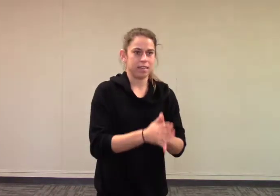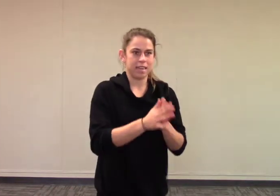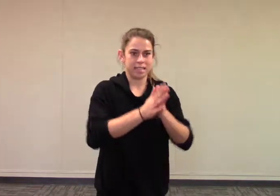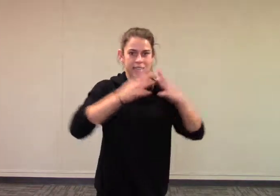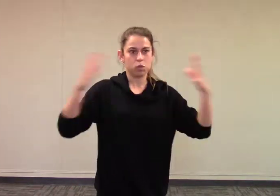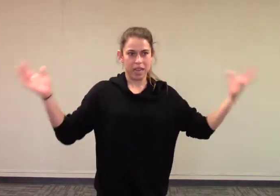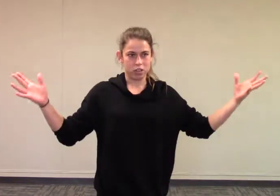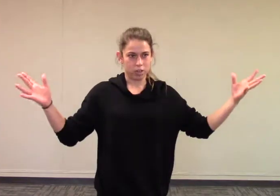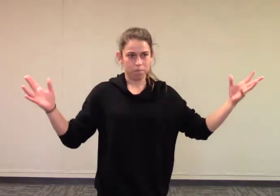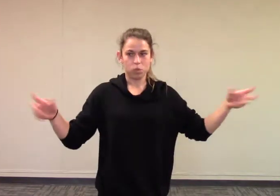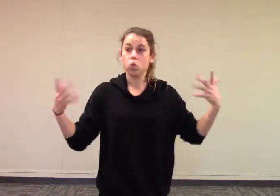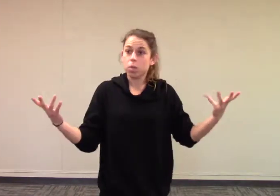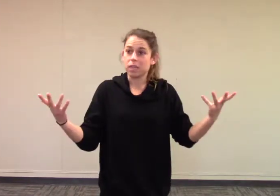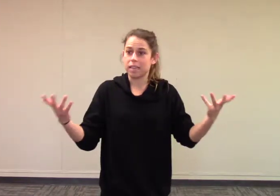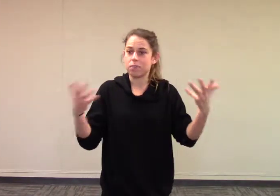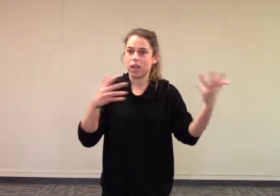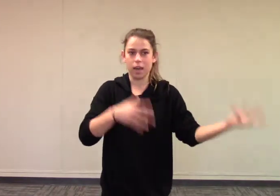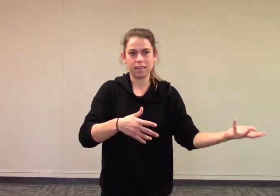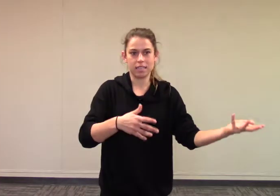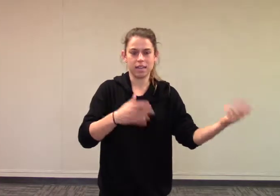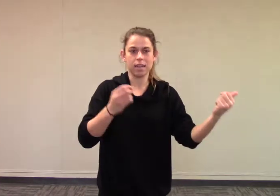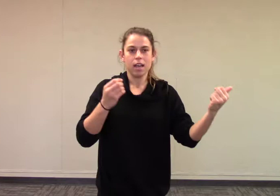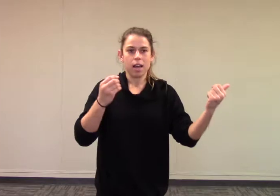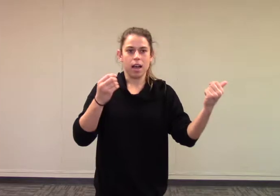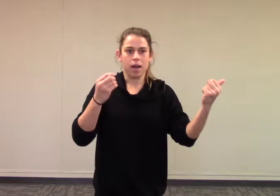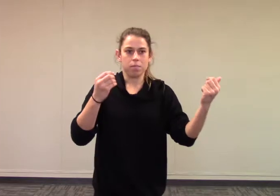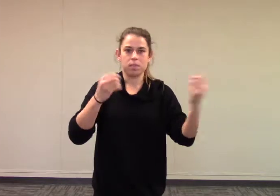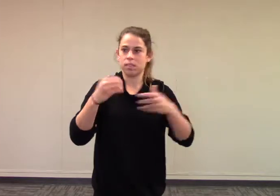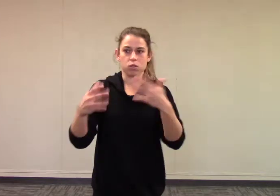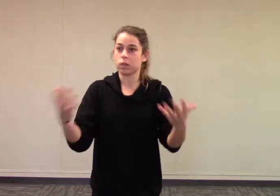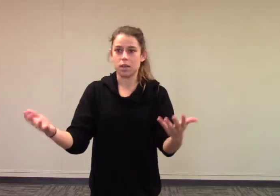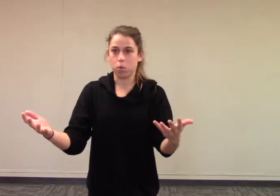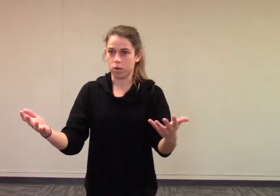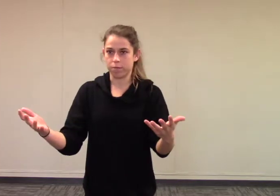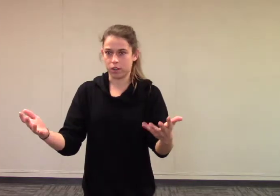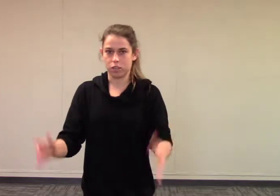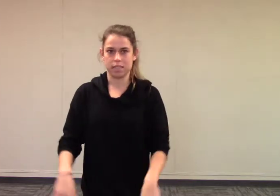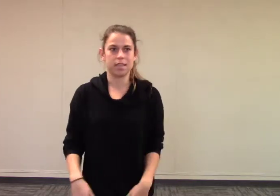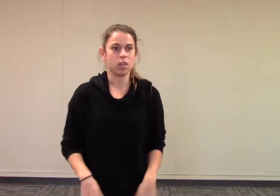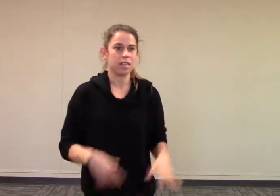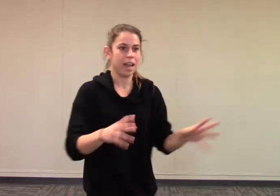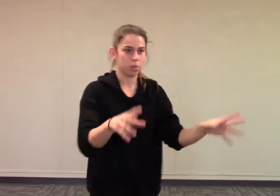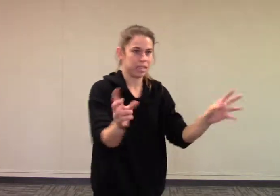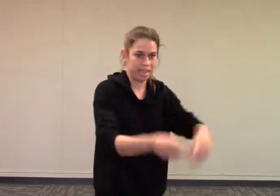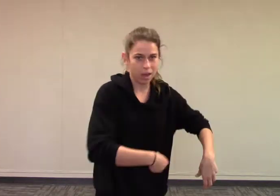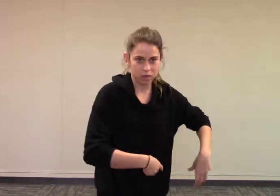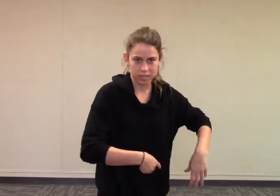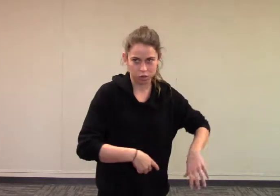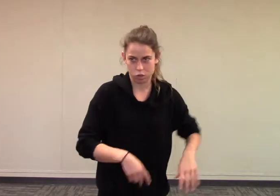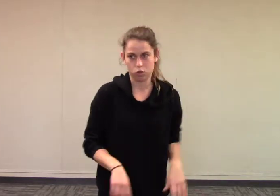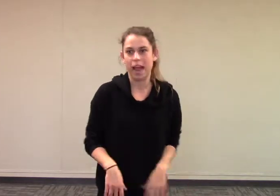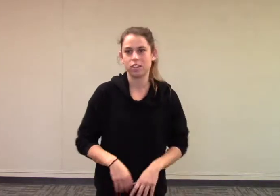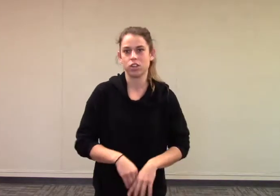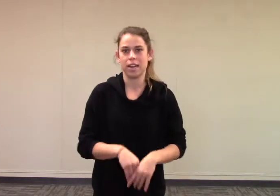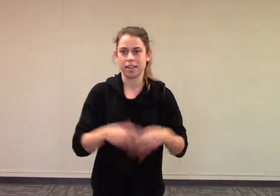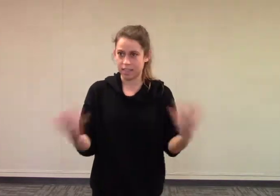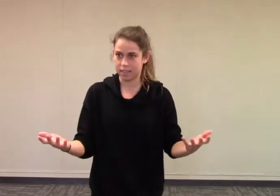is an expansion. Normally, Huntington does a really important function in cells. It helps take out the cellular trash and clean the cell